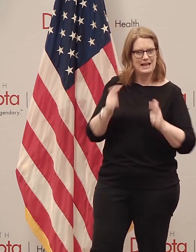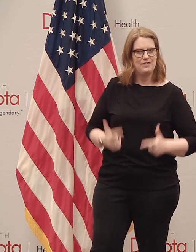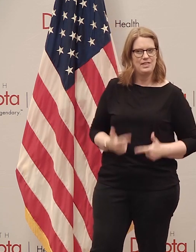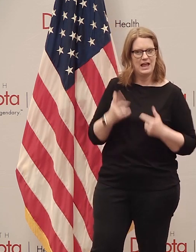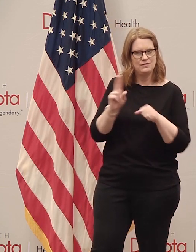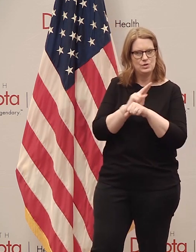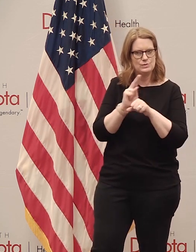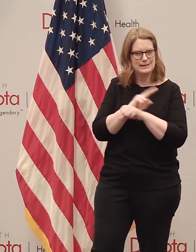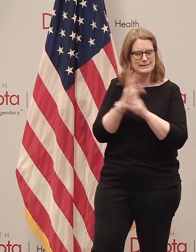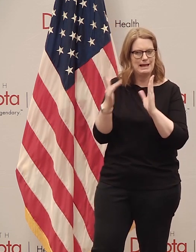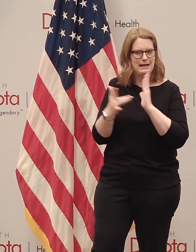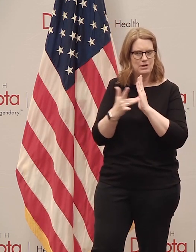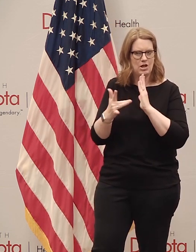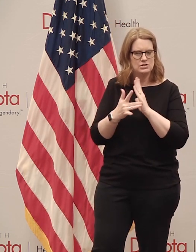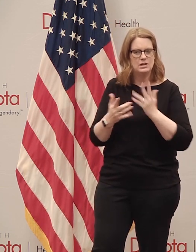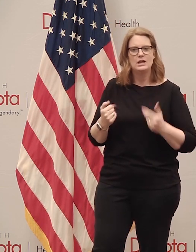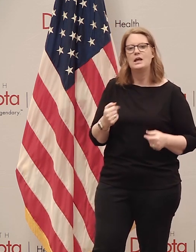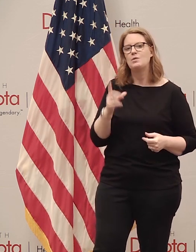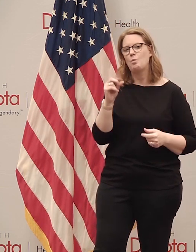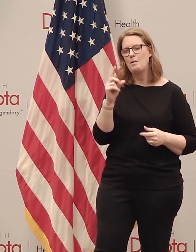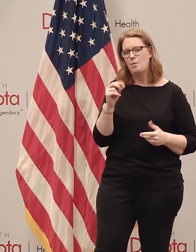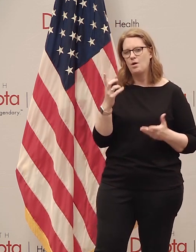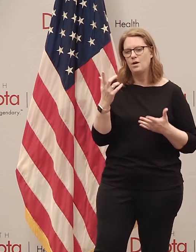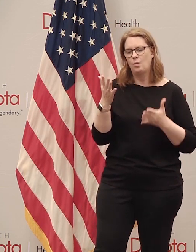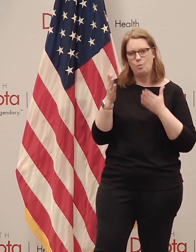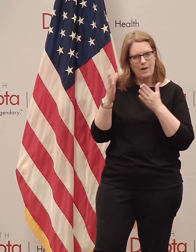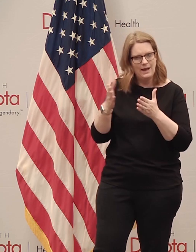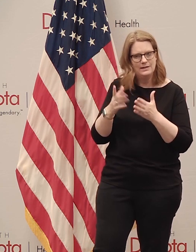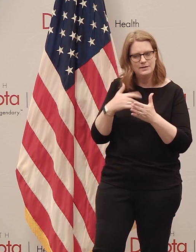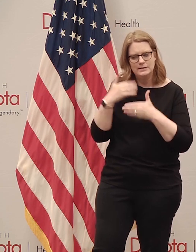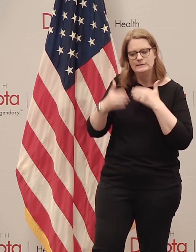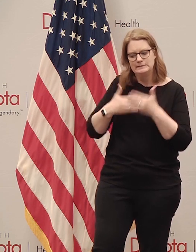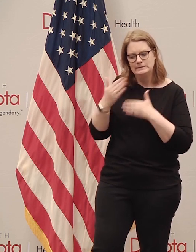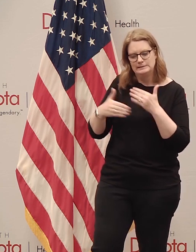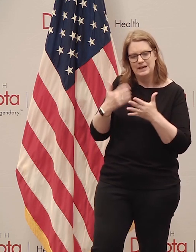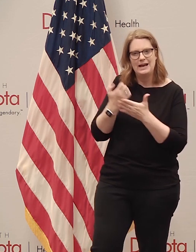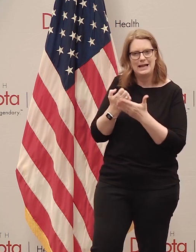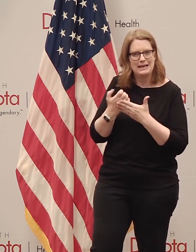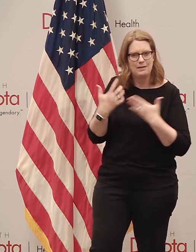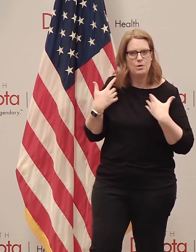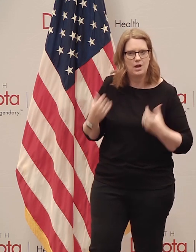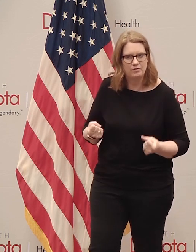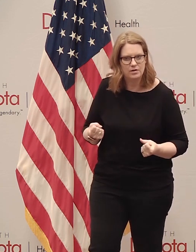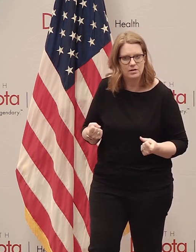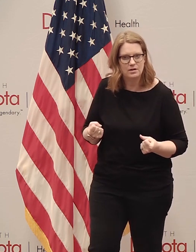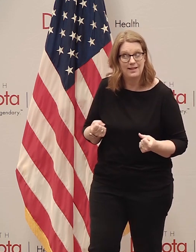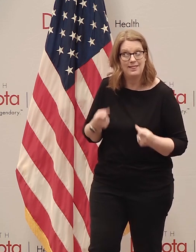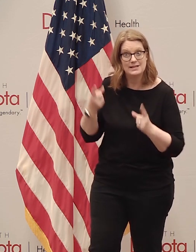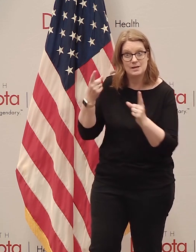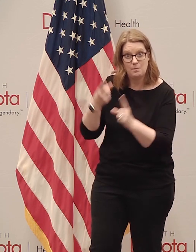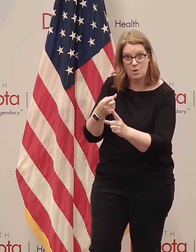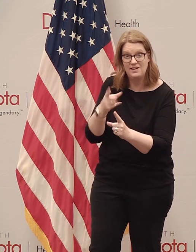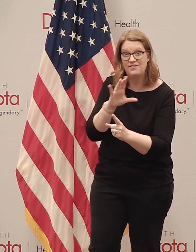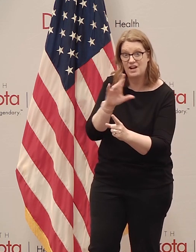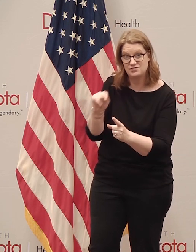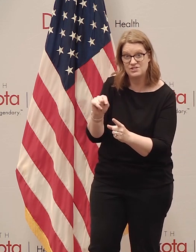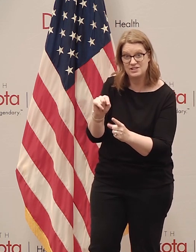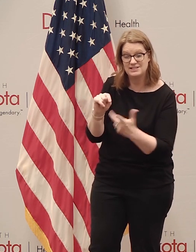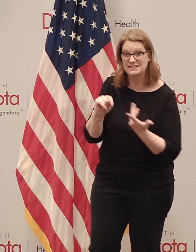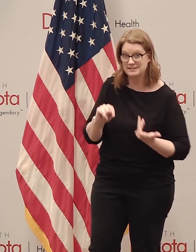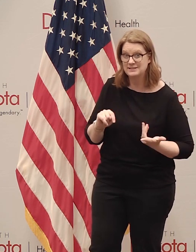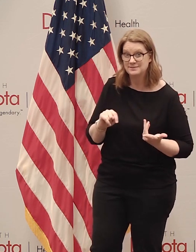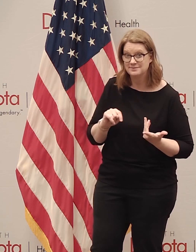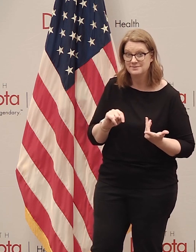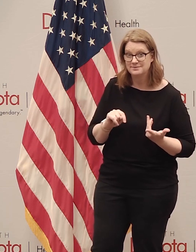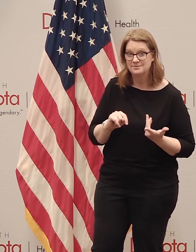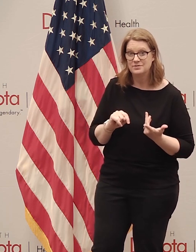using technology in one more way to help us speed up our economic recovery. That's the point of contact tracing, is so we can